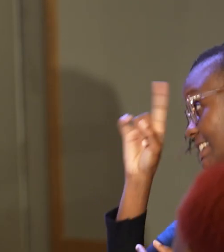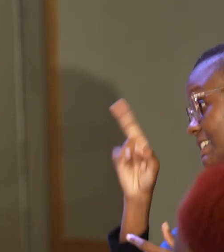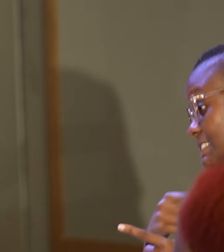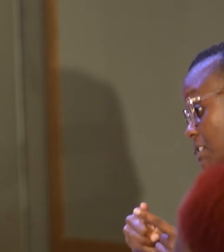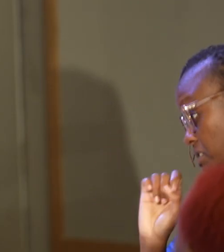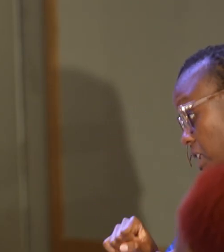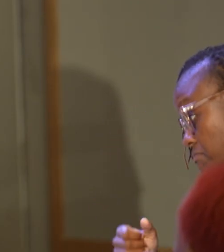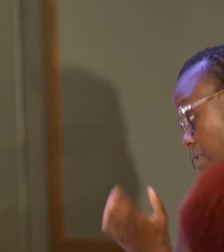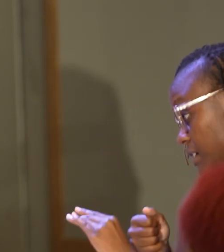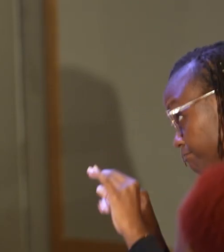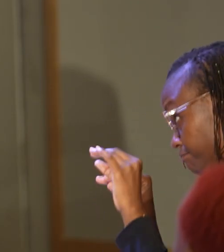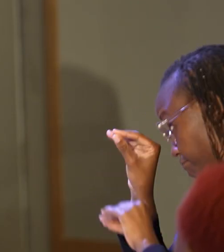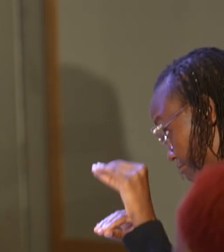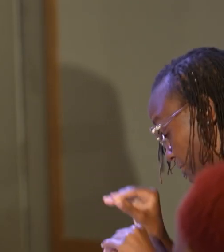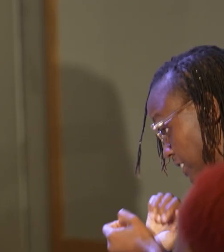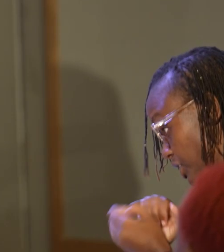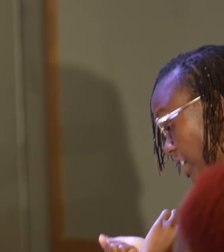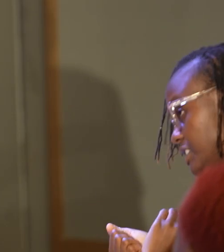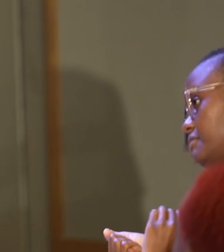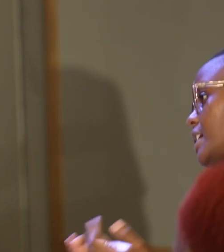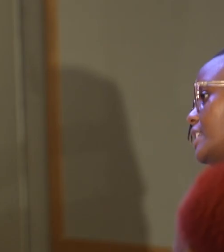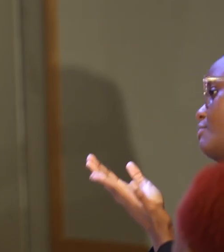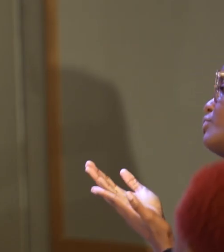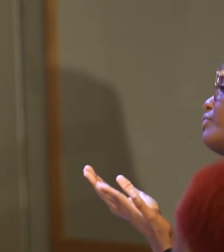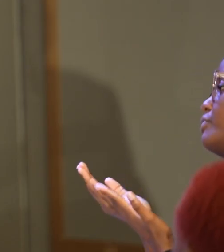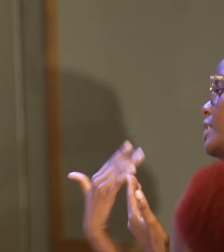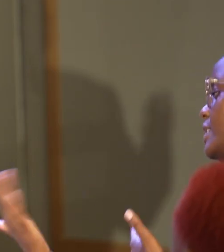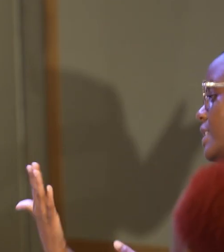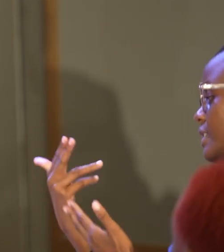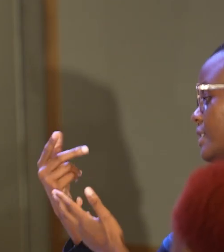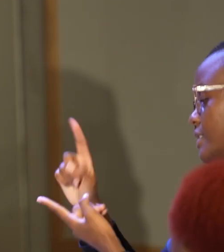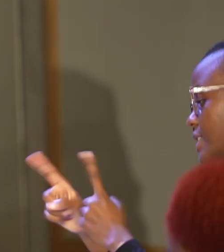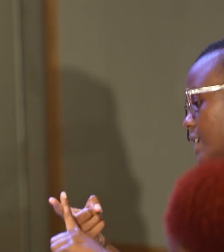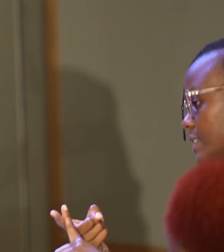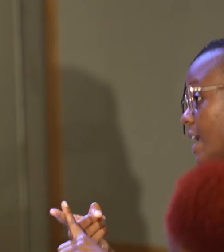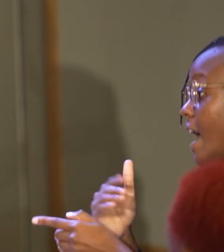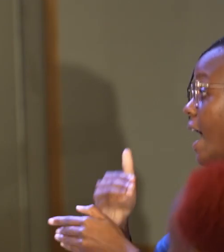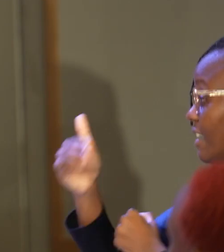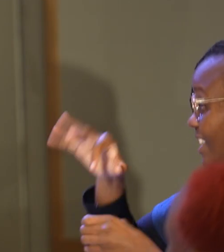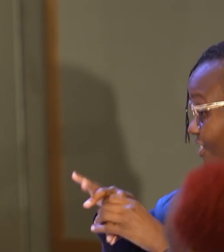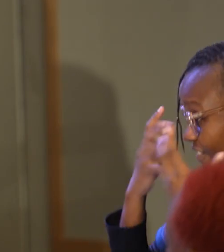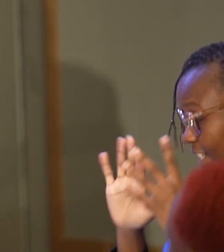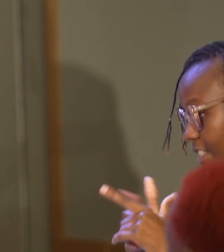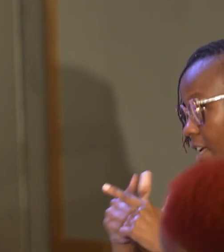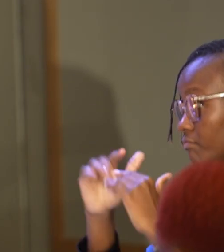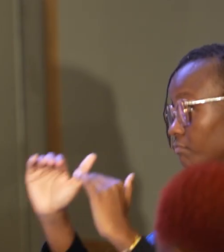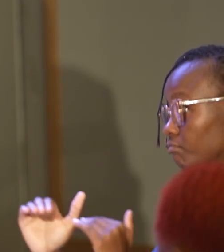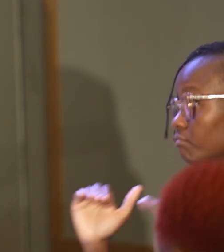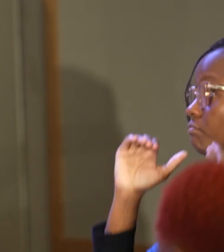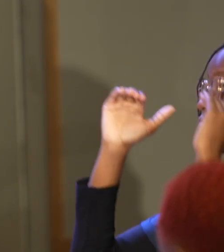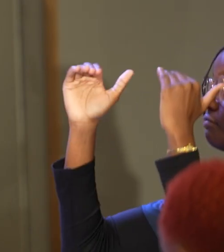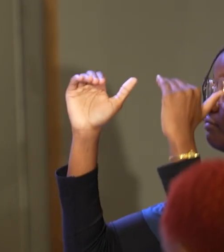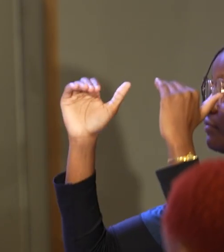it better. So that's how it goes. Once it is balloted, we take to the ARSO Council. That's the body that approves